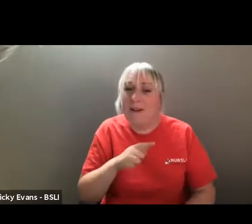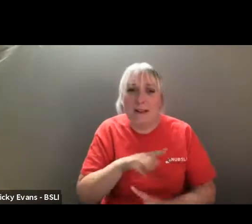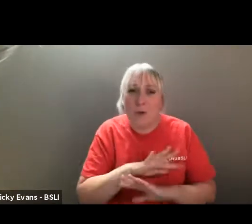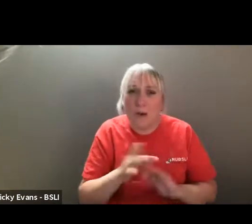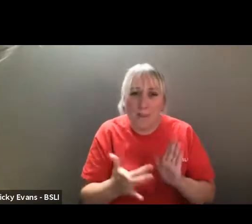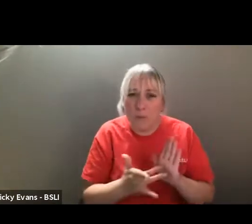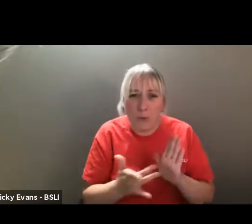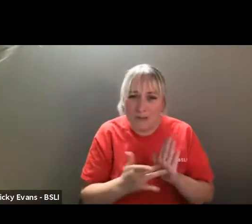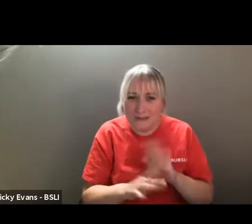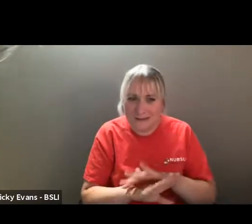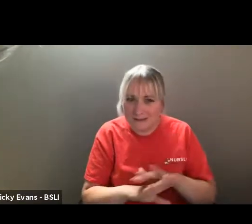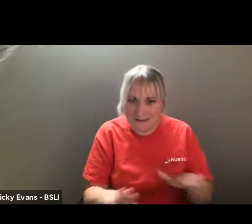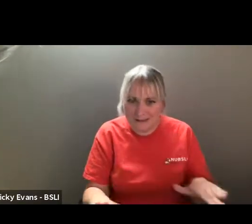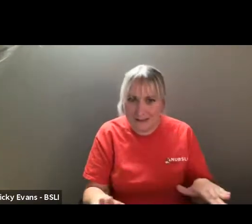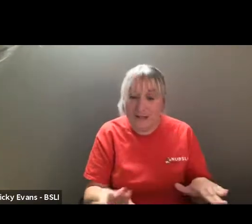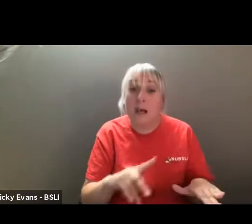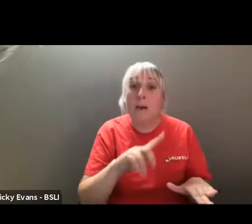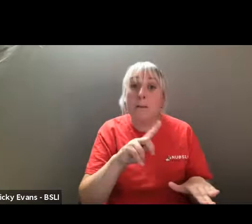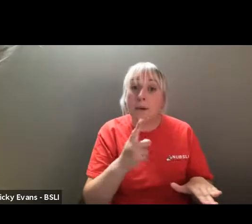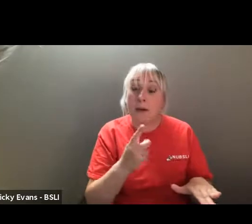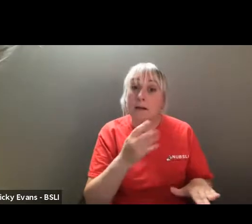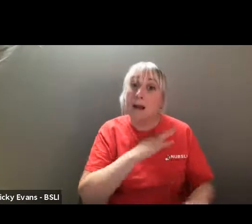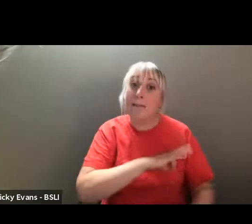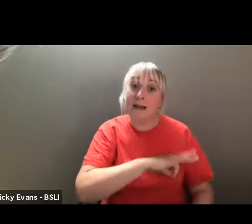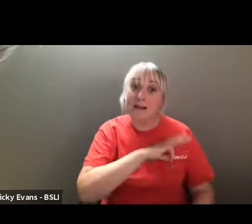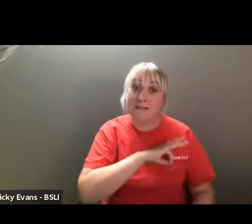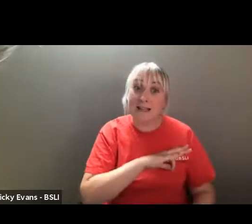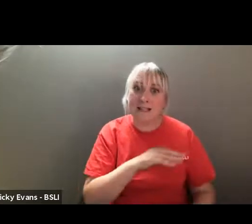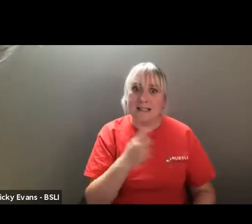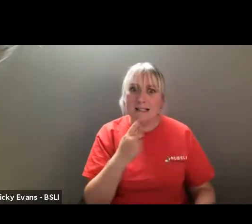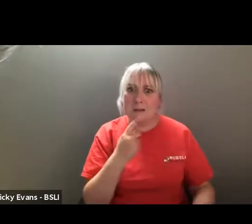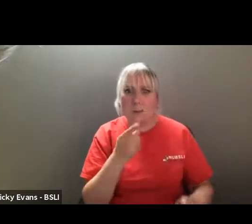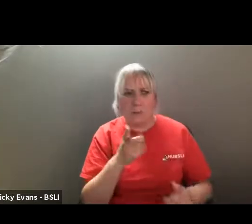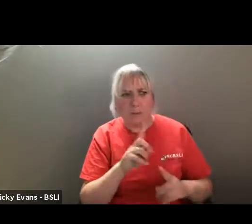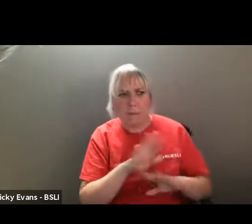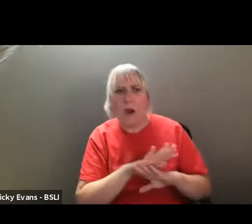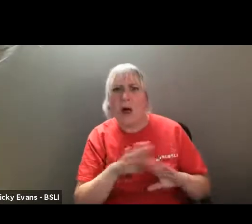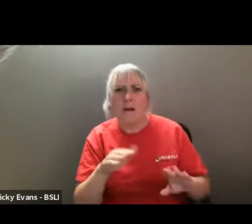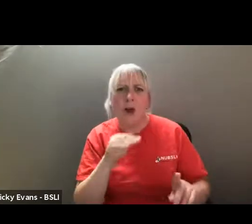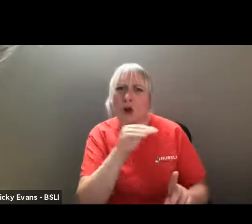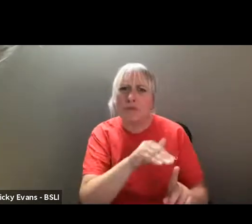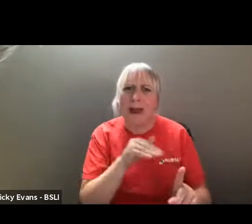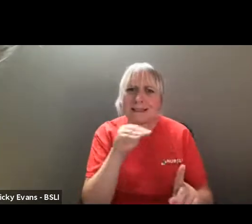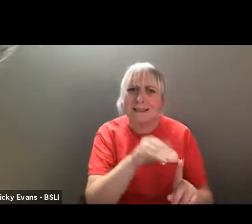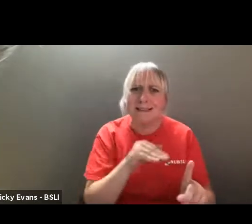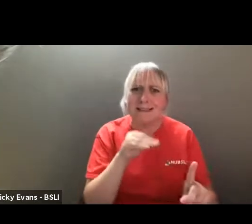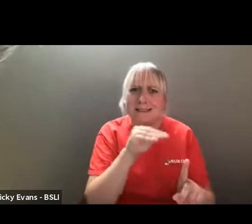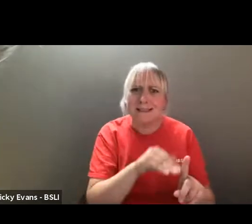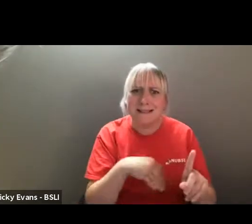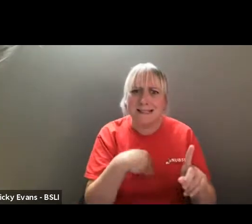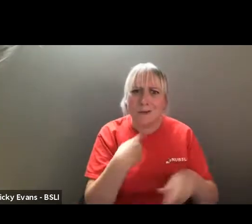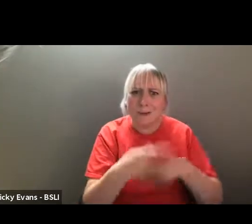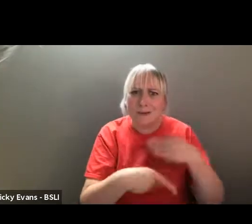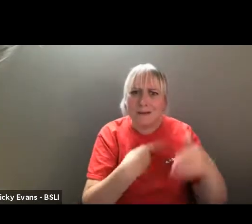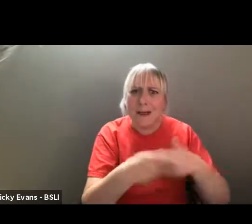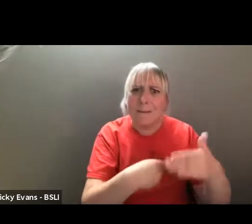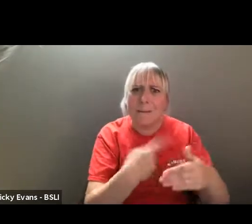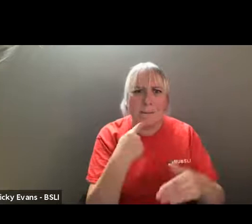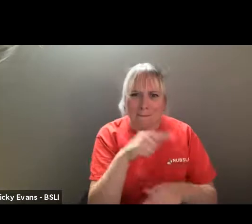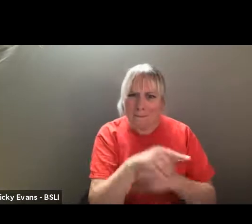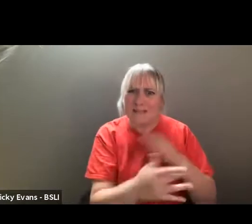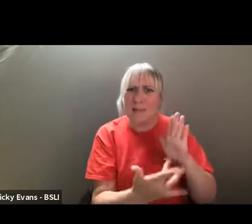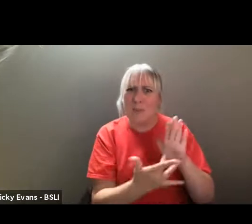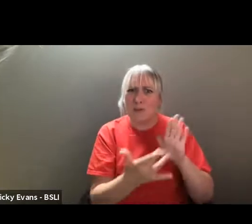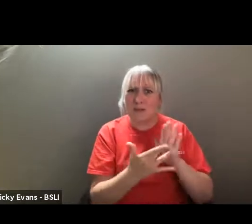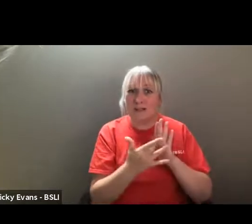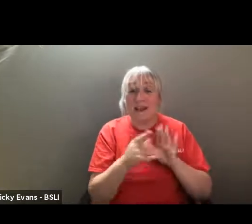rather that having benefits where you're not harassed all the time is important. Because that's really the difference between